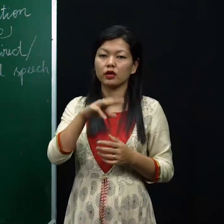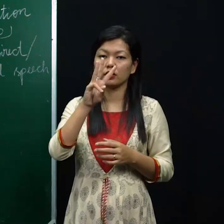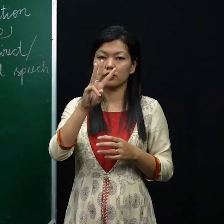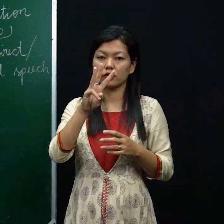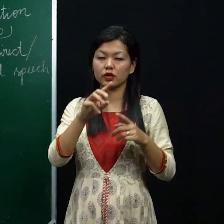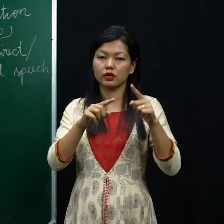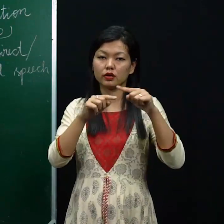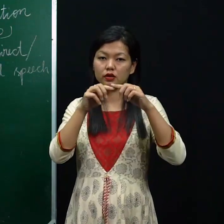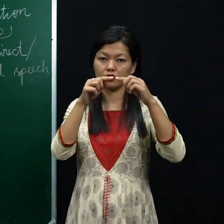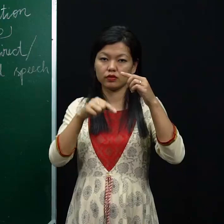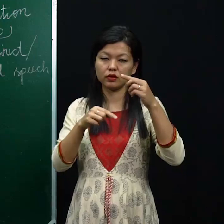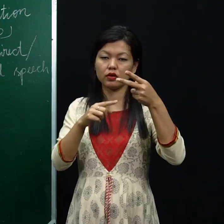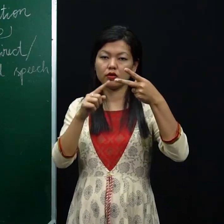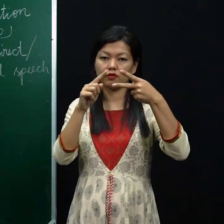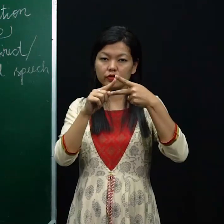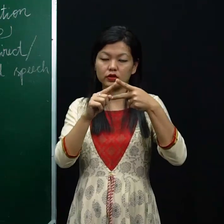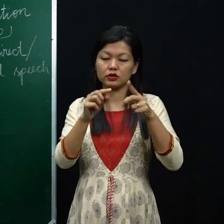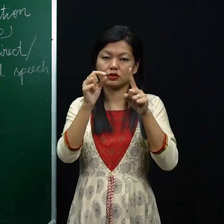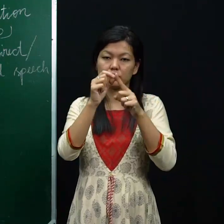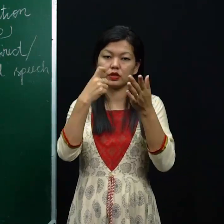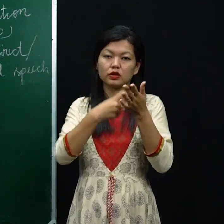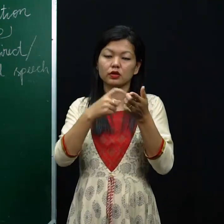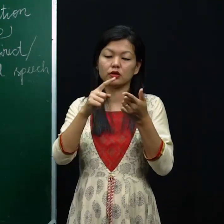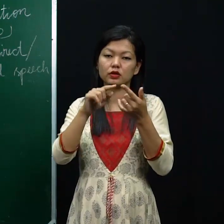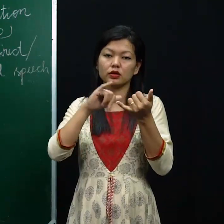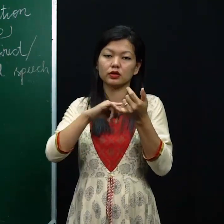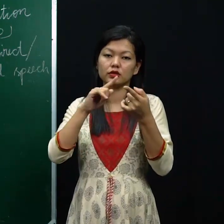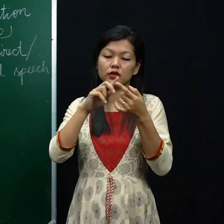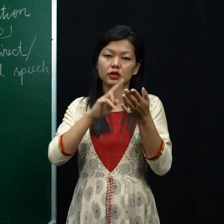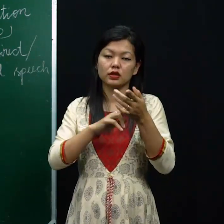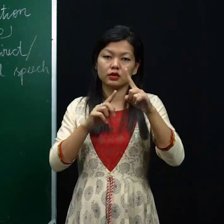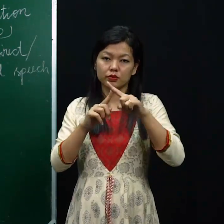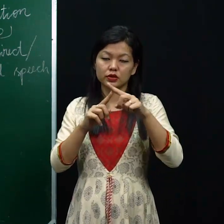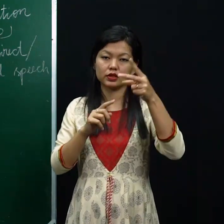past, and the future. So if the tense of the direct speech